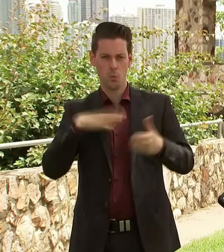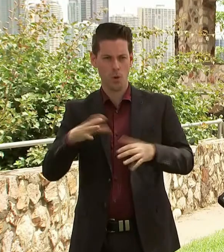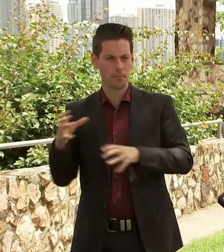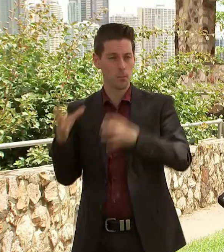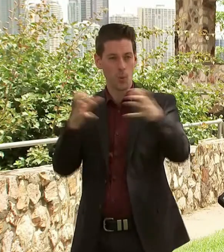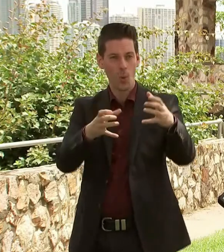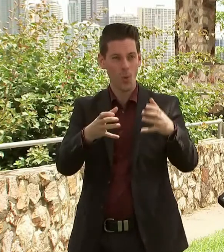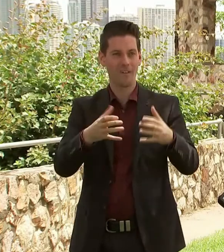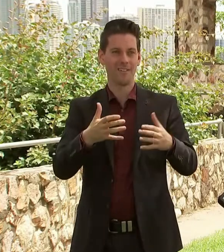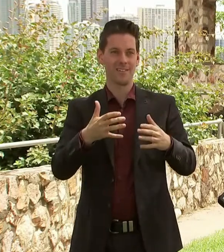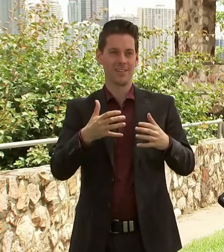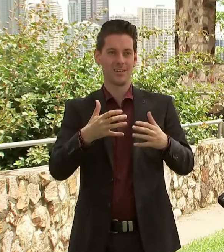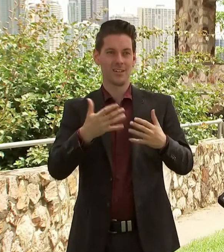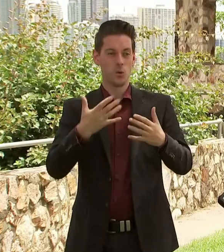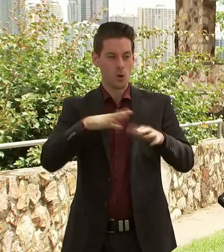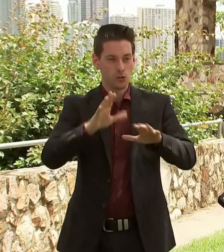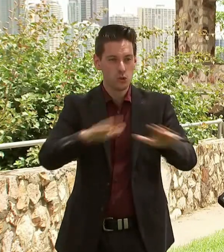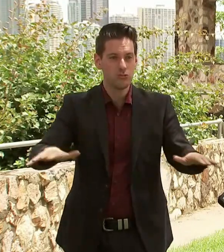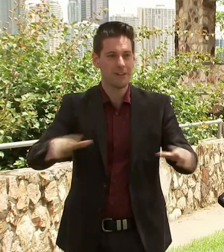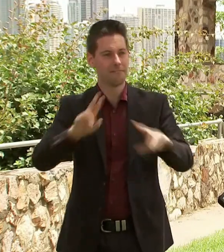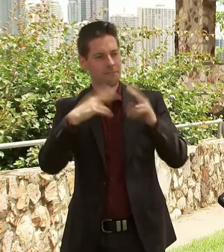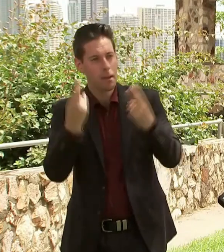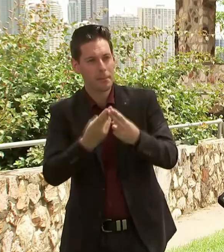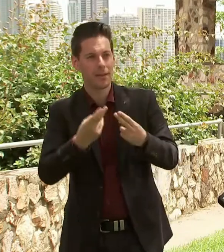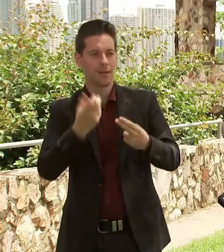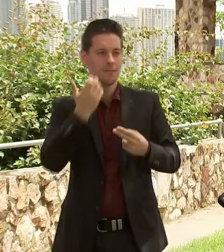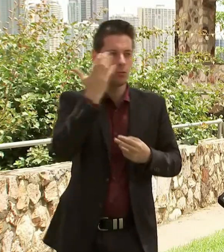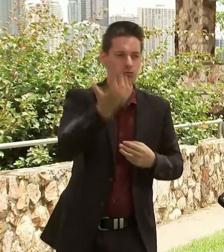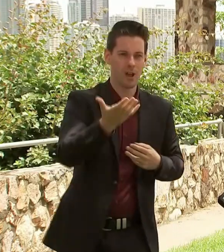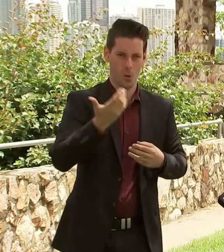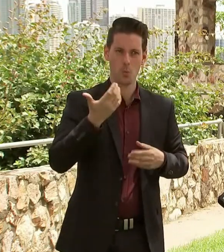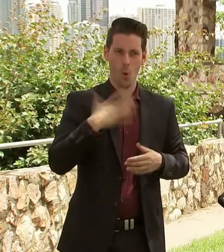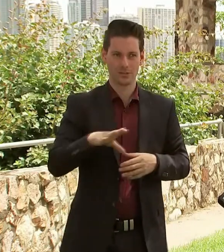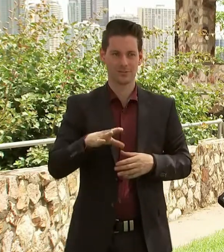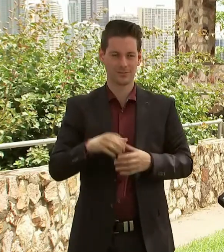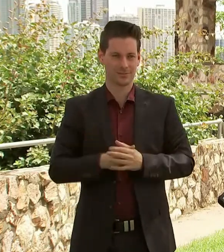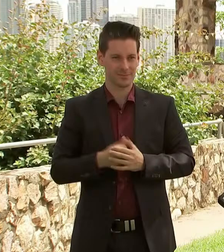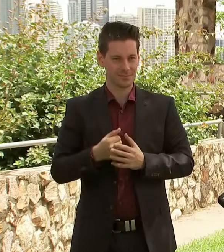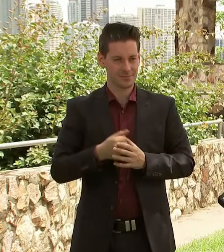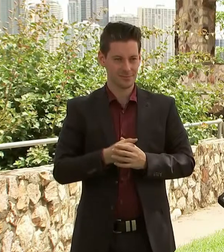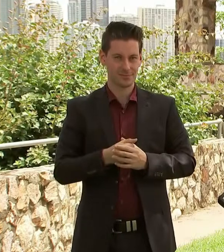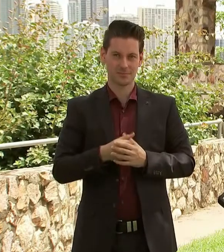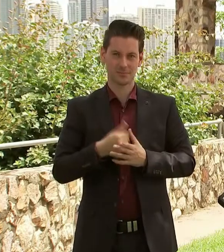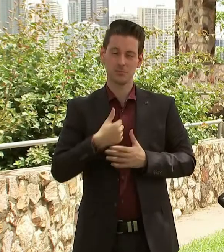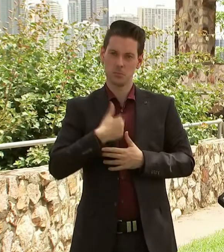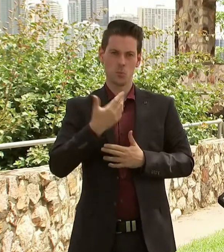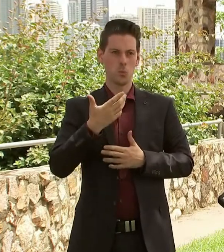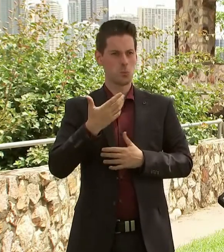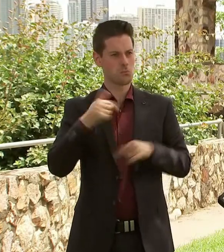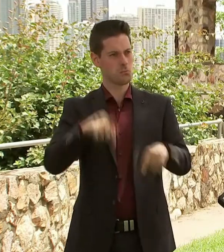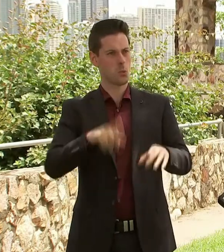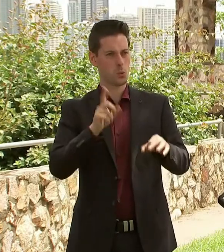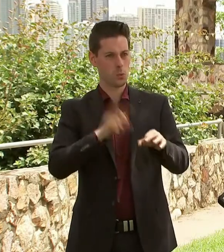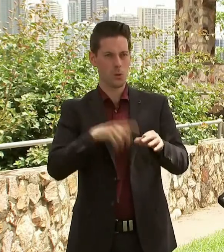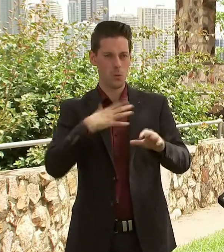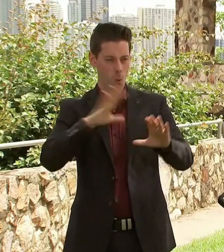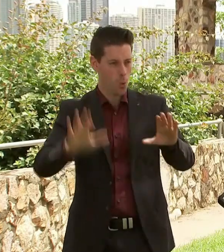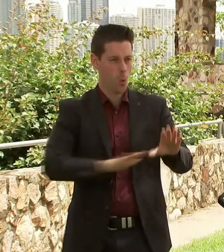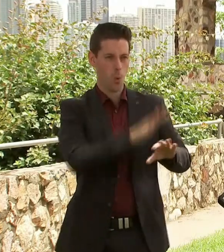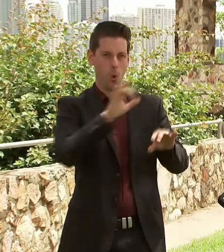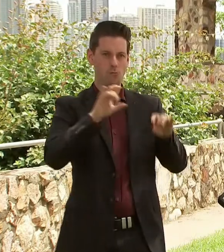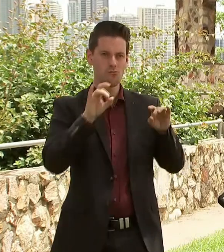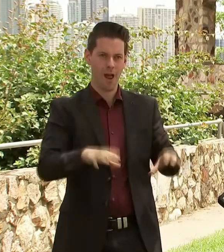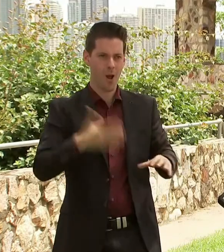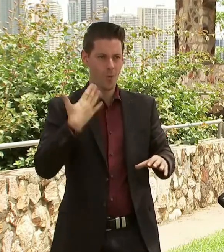start a family, to grow a business and to build a future. And we want to be that beacon to other parts of the country